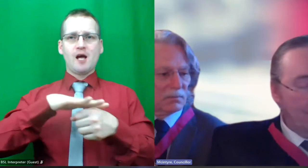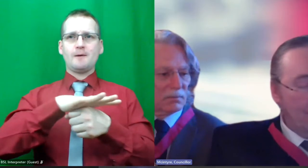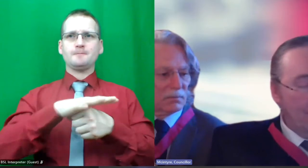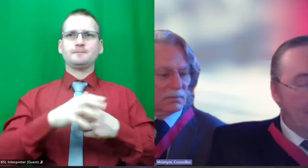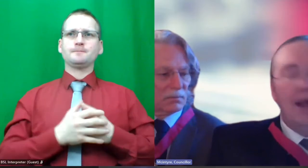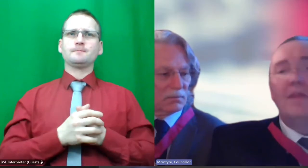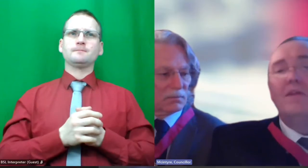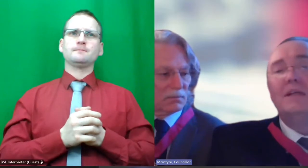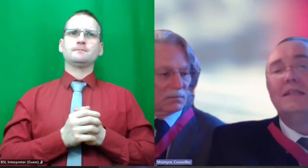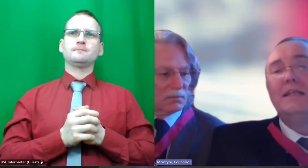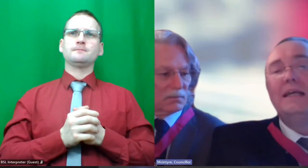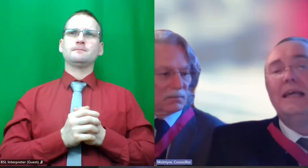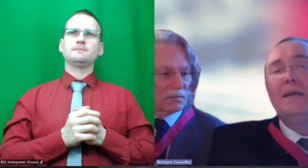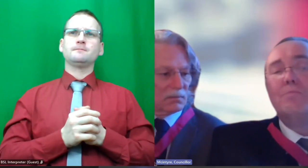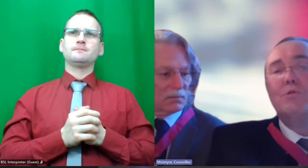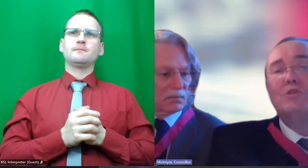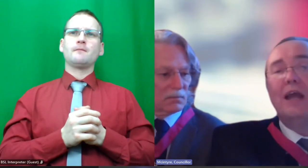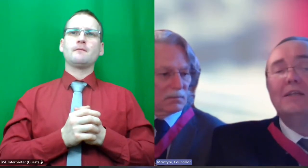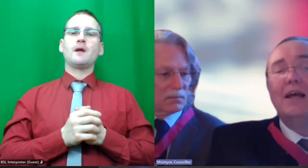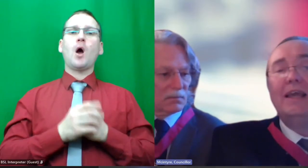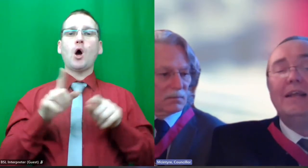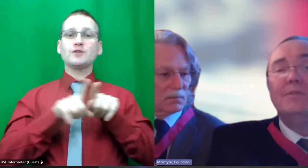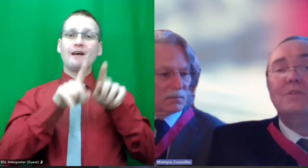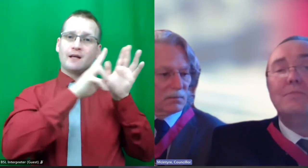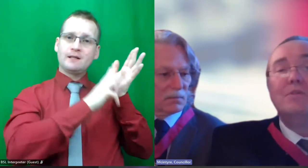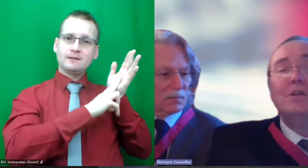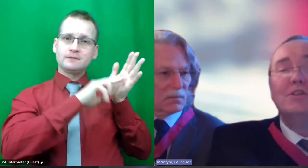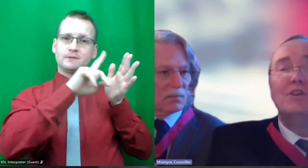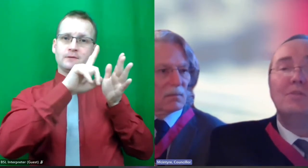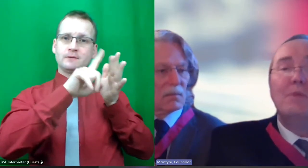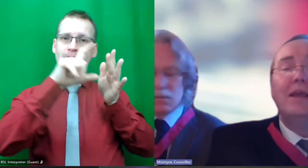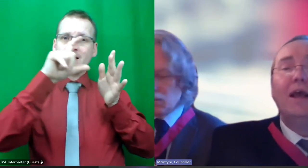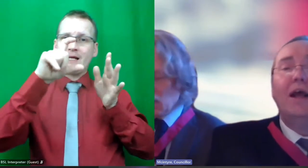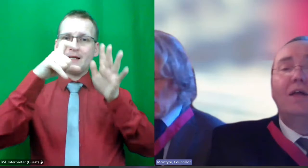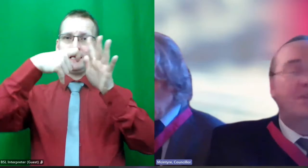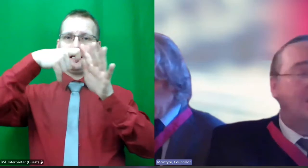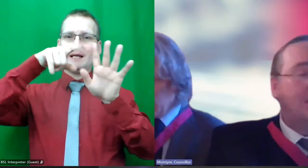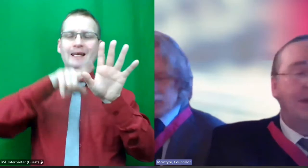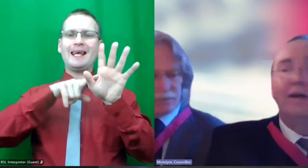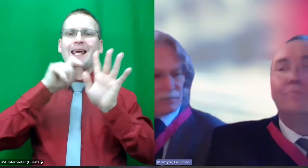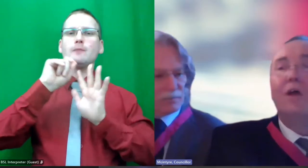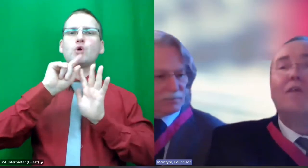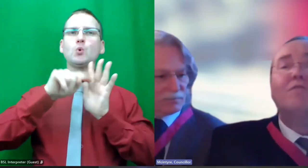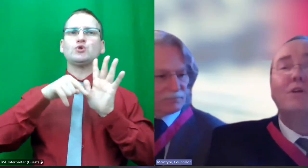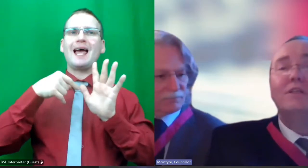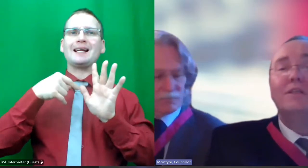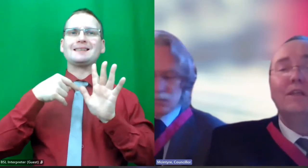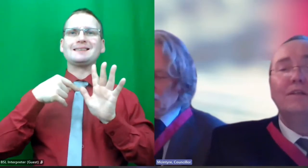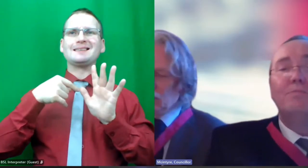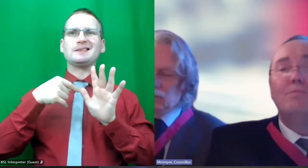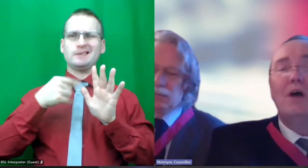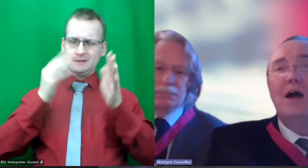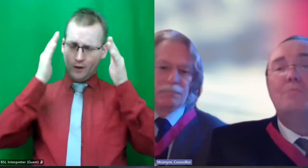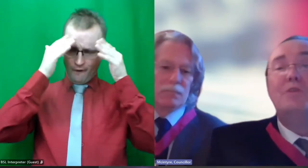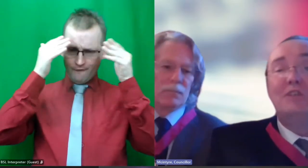There is the Nikki project. Again, it was something that struck me. that focuses